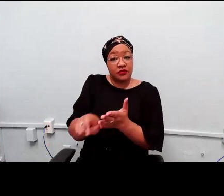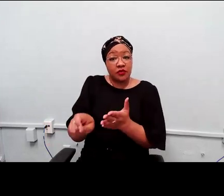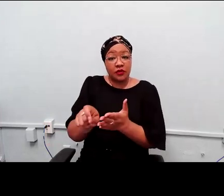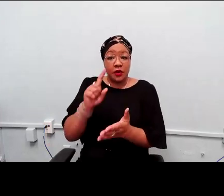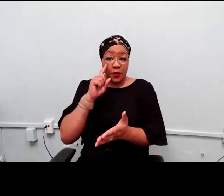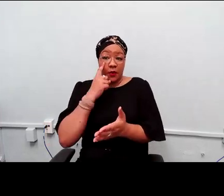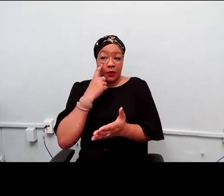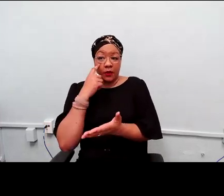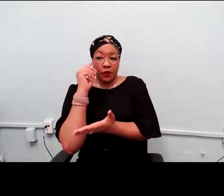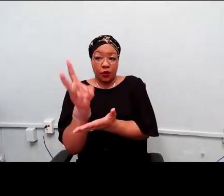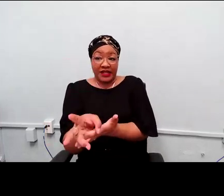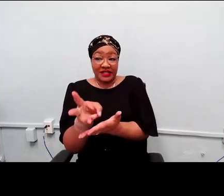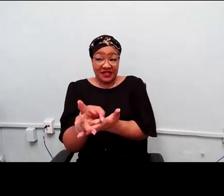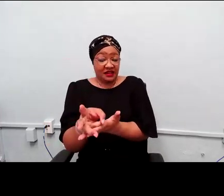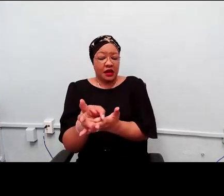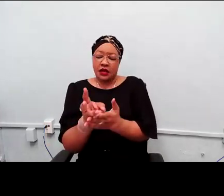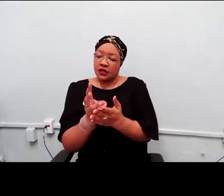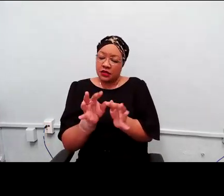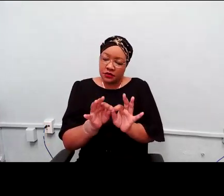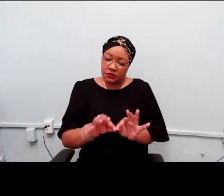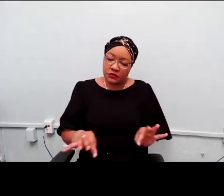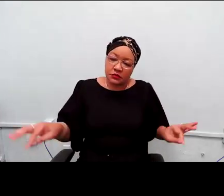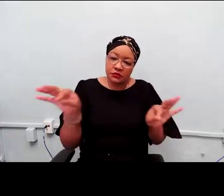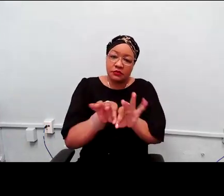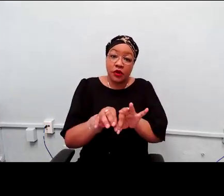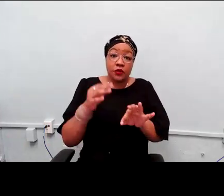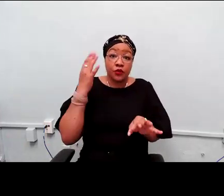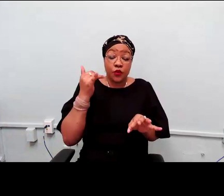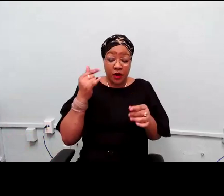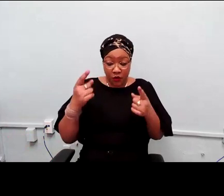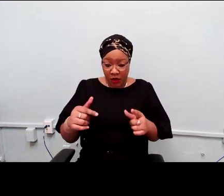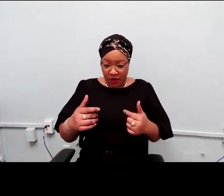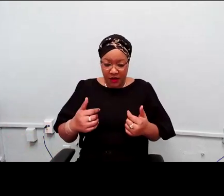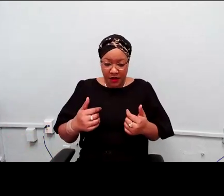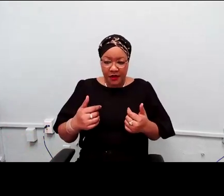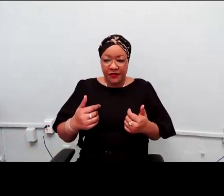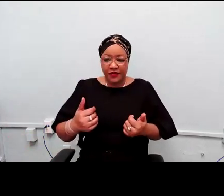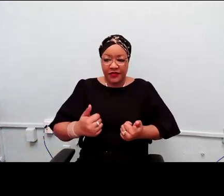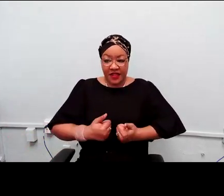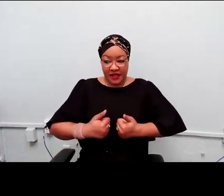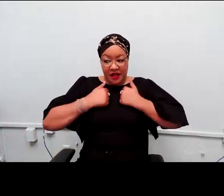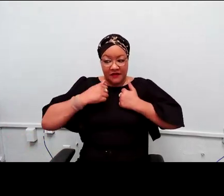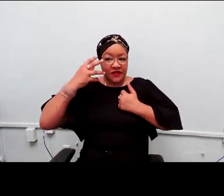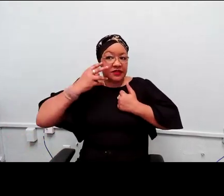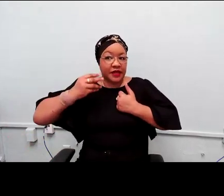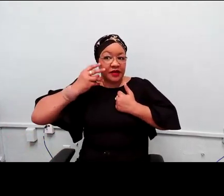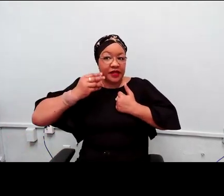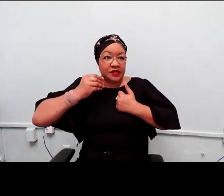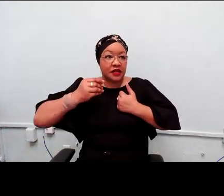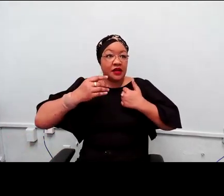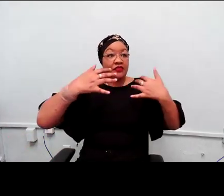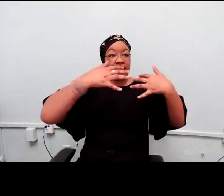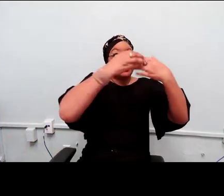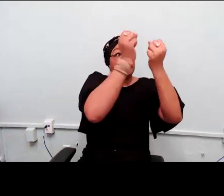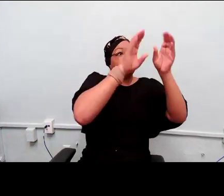witnessing is especially necessary when the reality of a lived experience is denied by the culture at large, the culture to